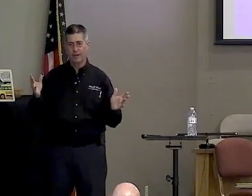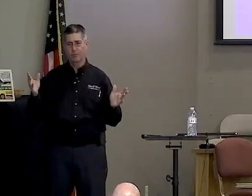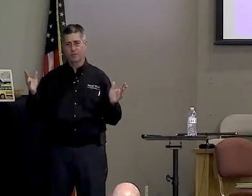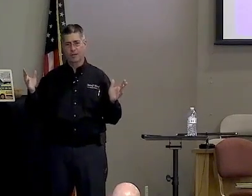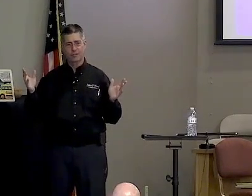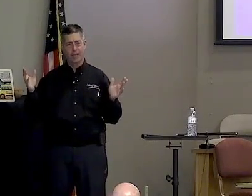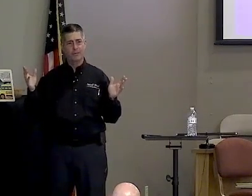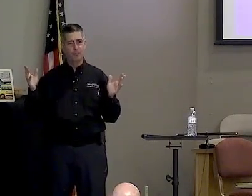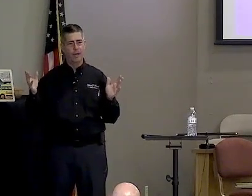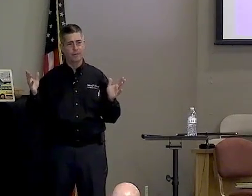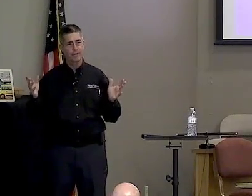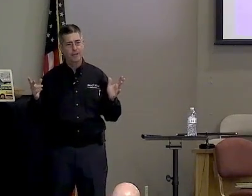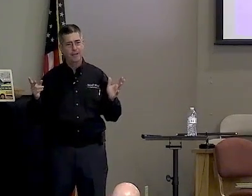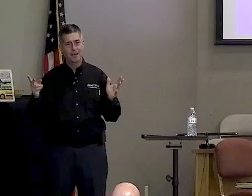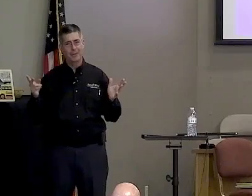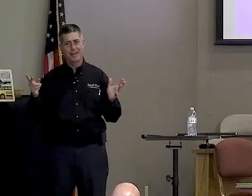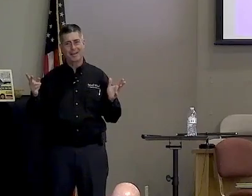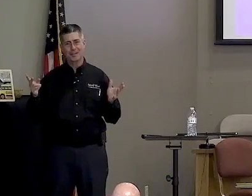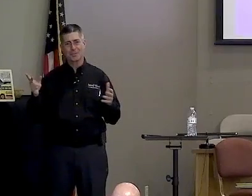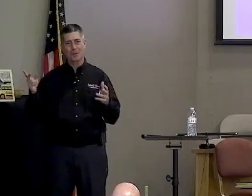was unsaved, he might have. But he didn't smoke.